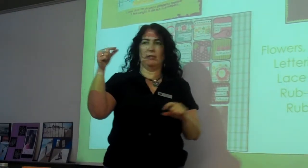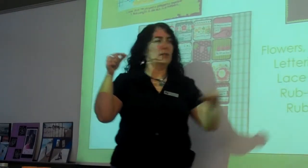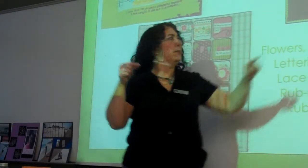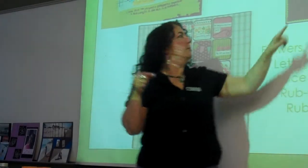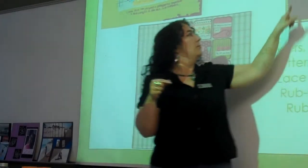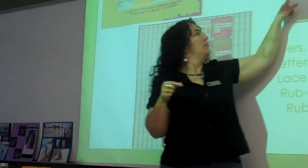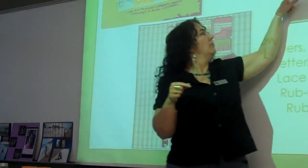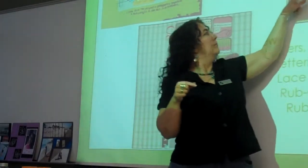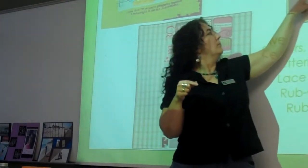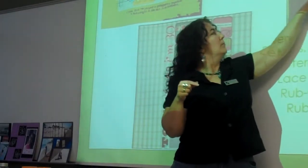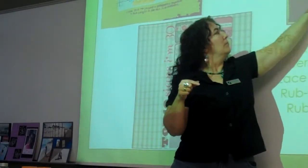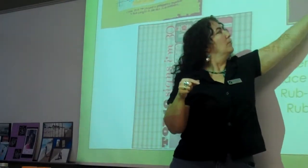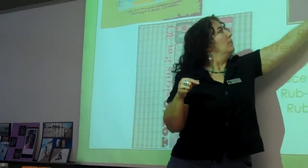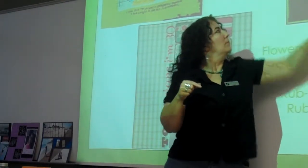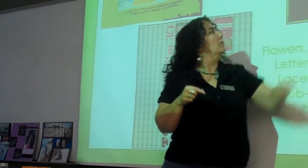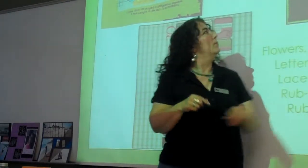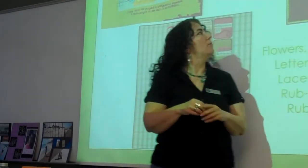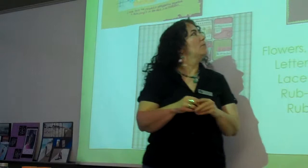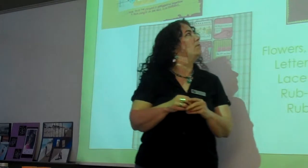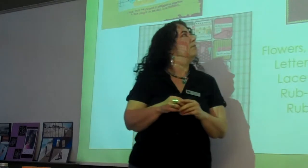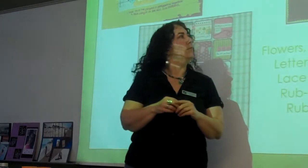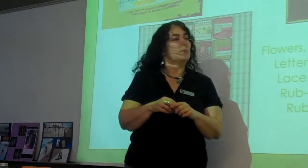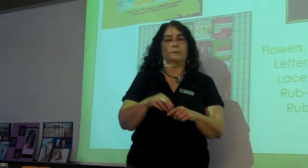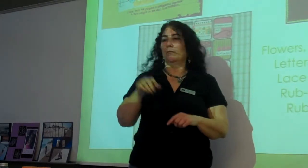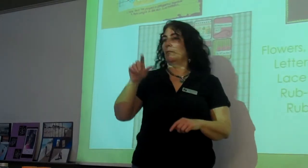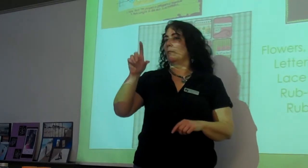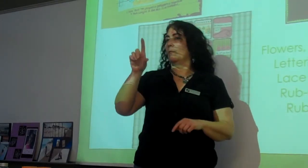You use stickers for the chipboards.